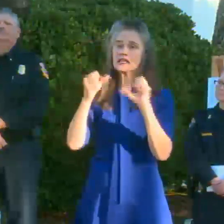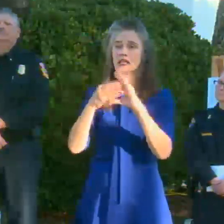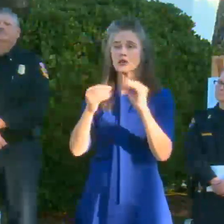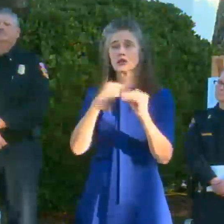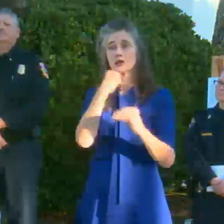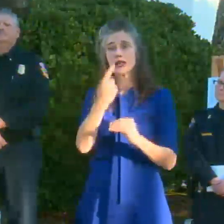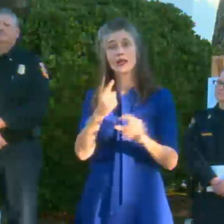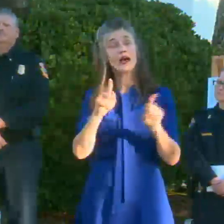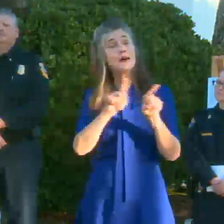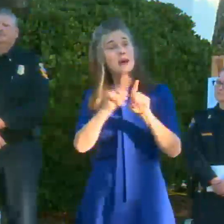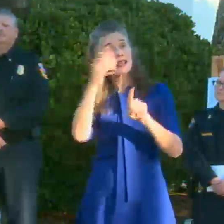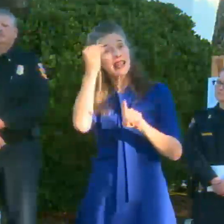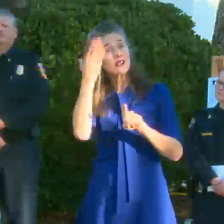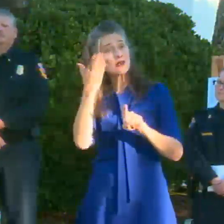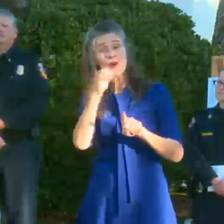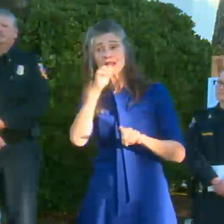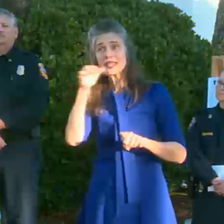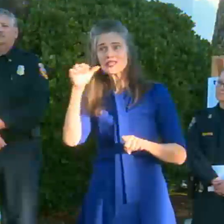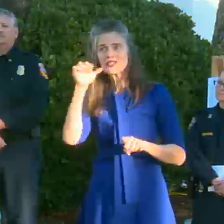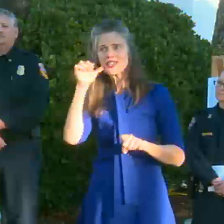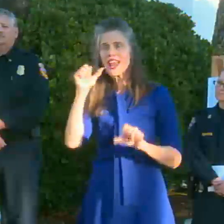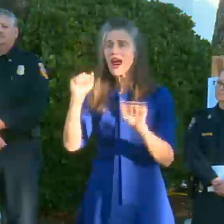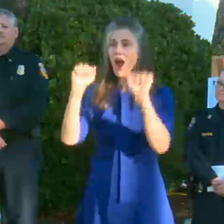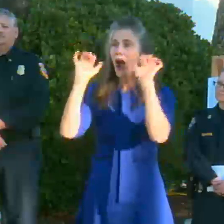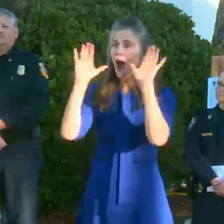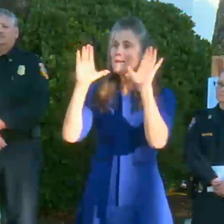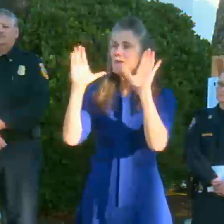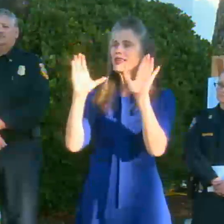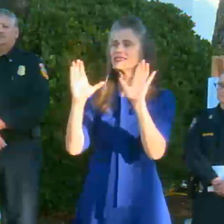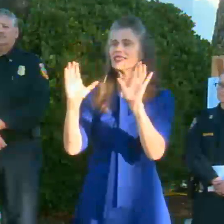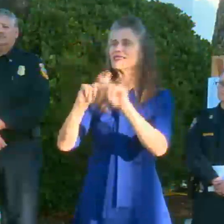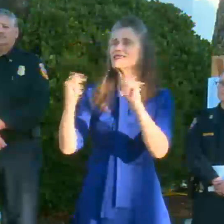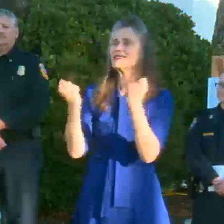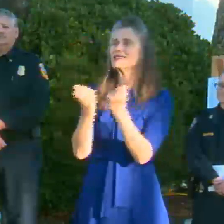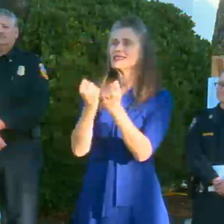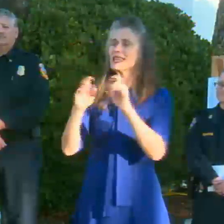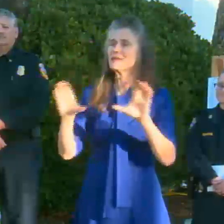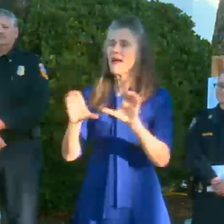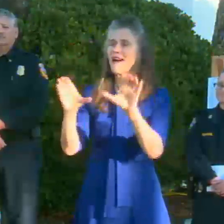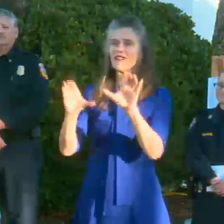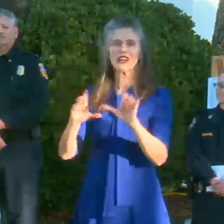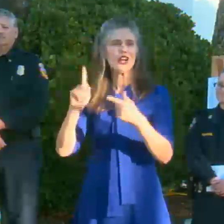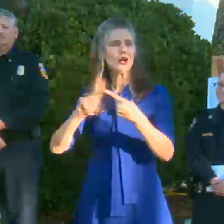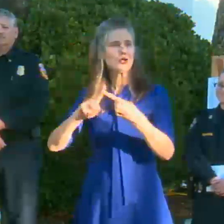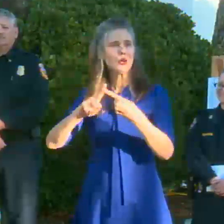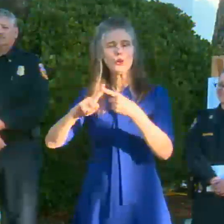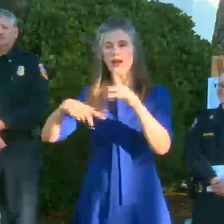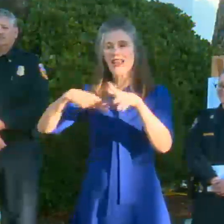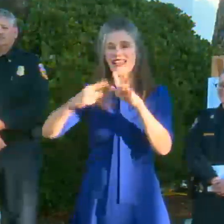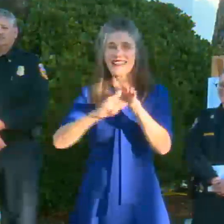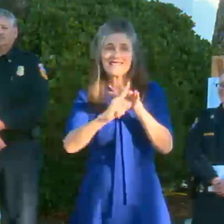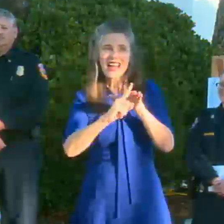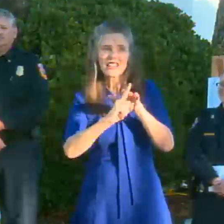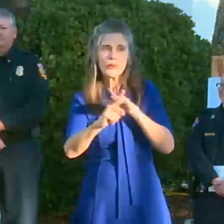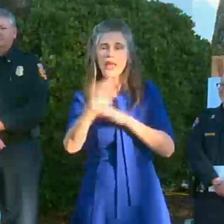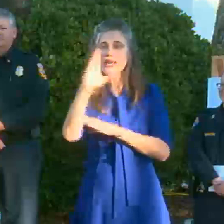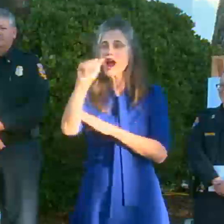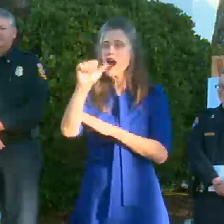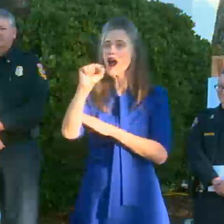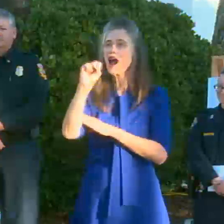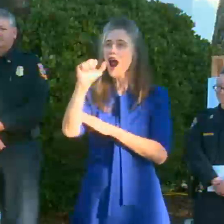team effort to evacuate successfully the Casa Dorinda retirement community, which consisted of over